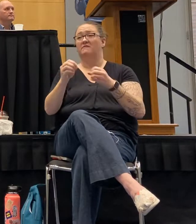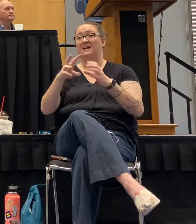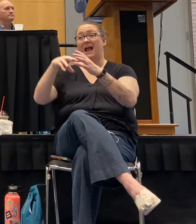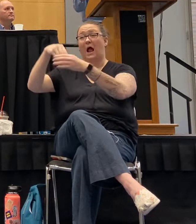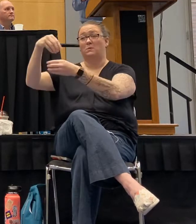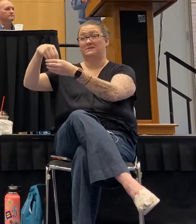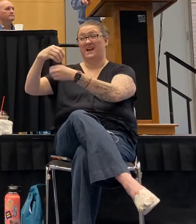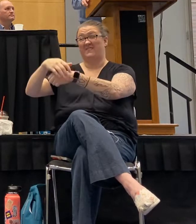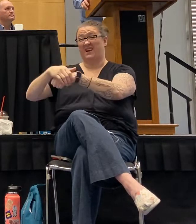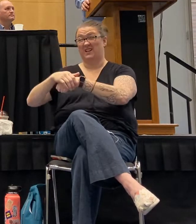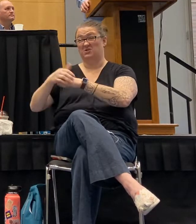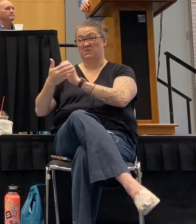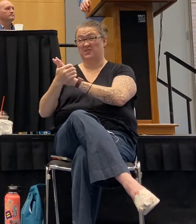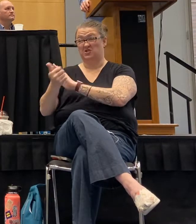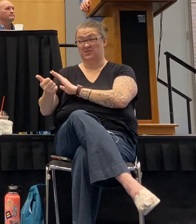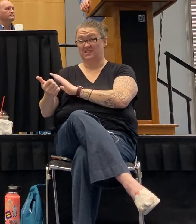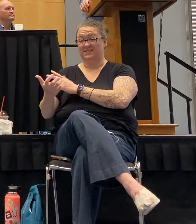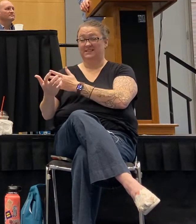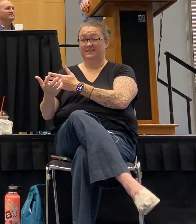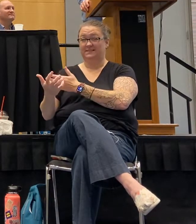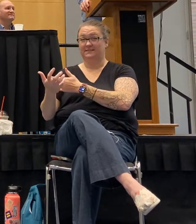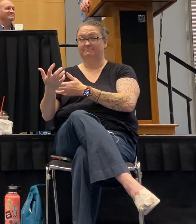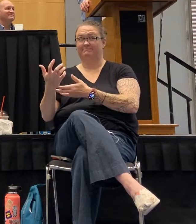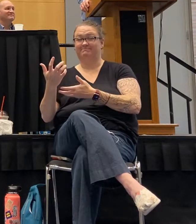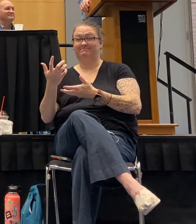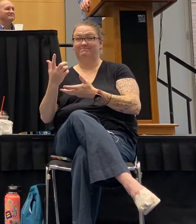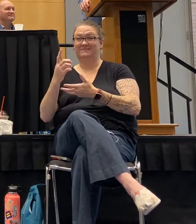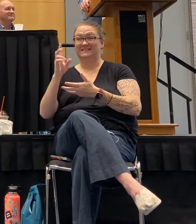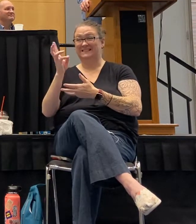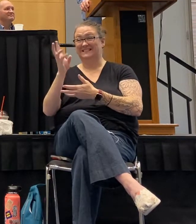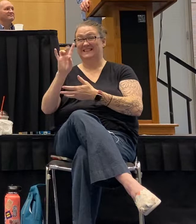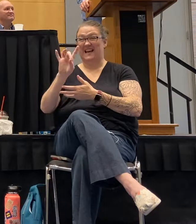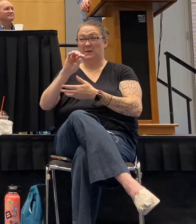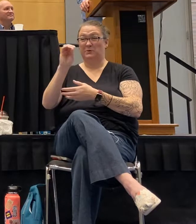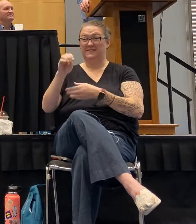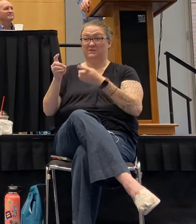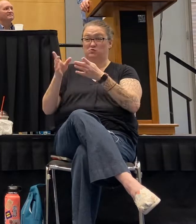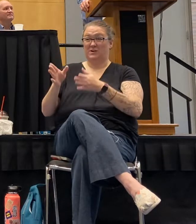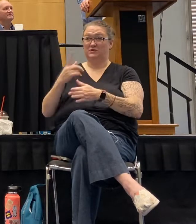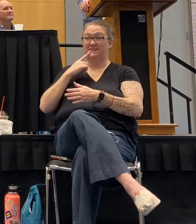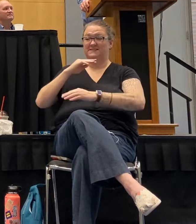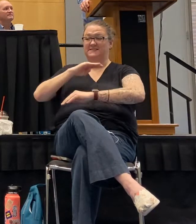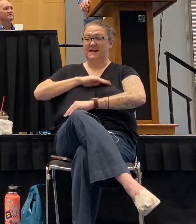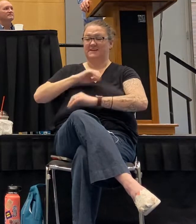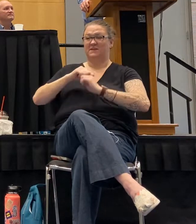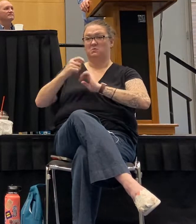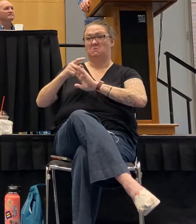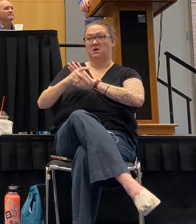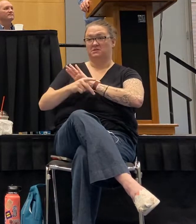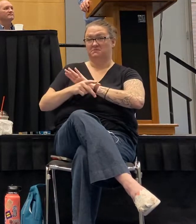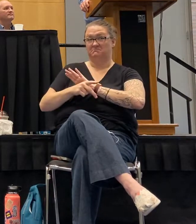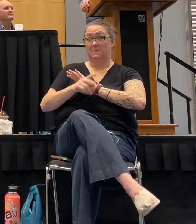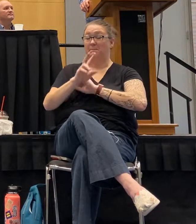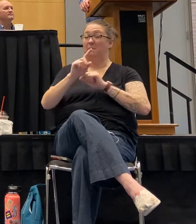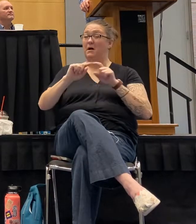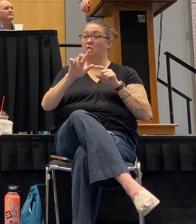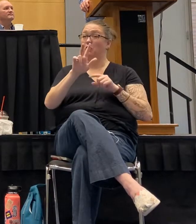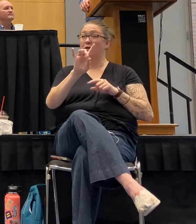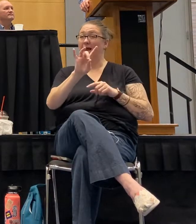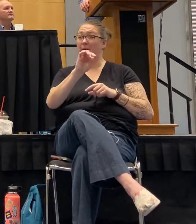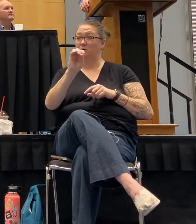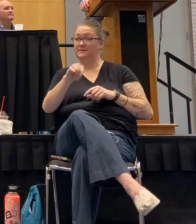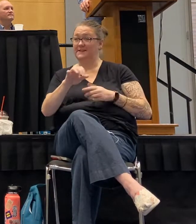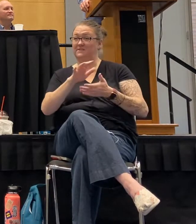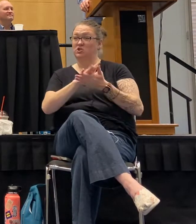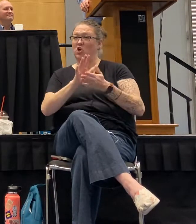of English proficiency. But essentially 68% of directors said they're satisfied with the policy, whereas 38% of